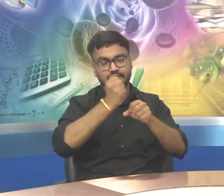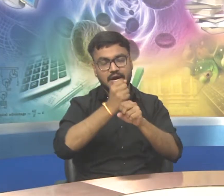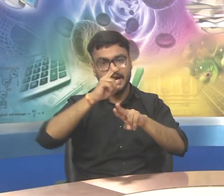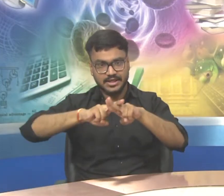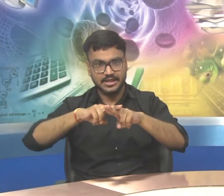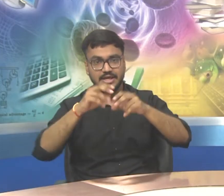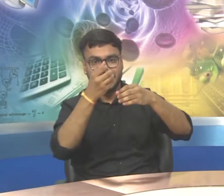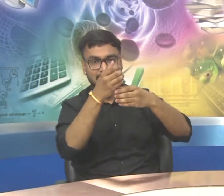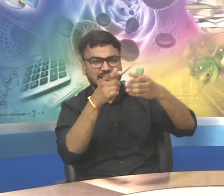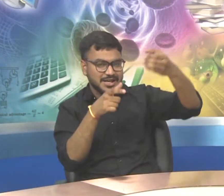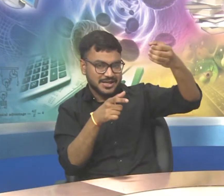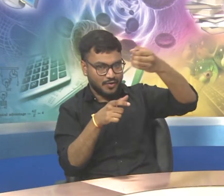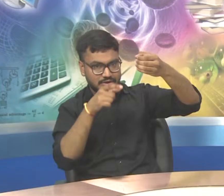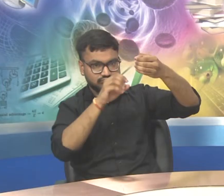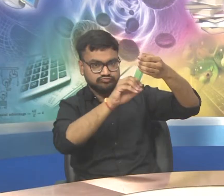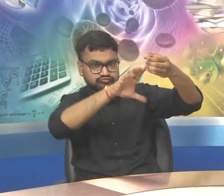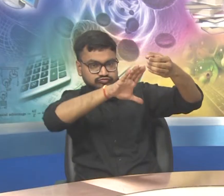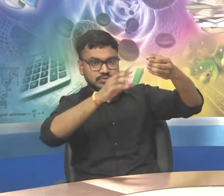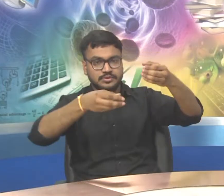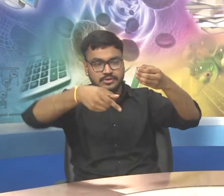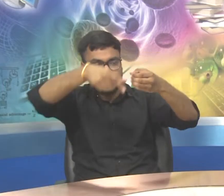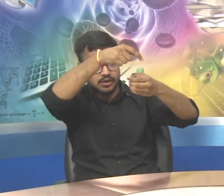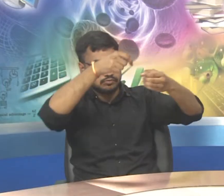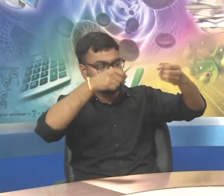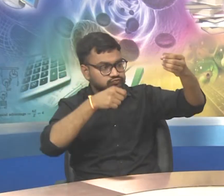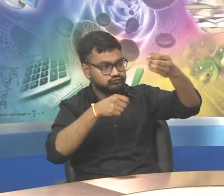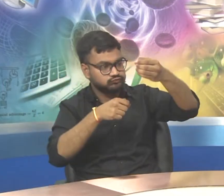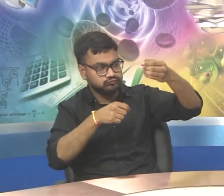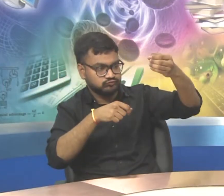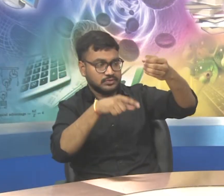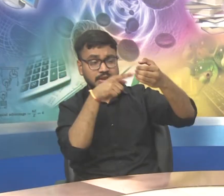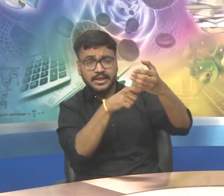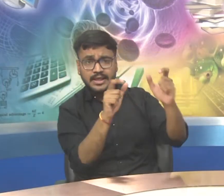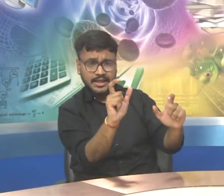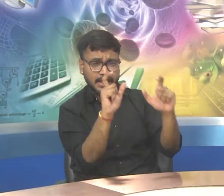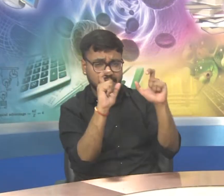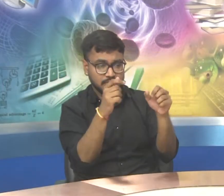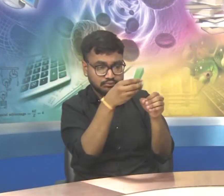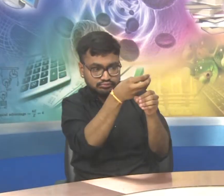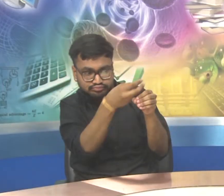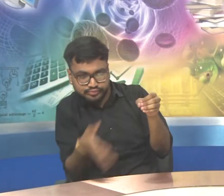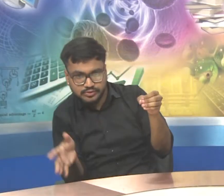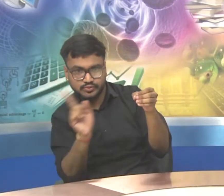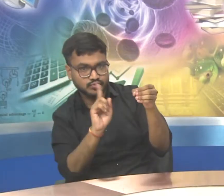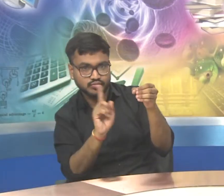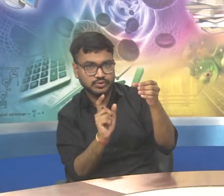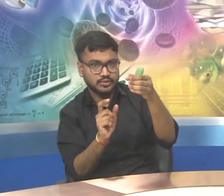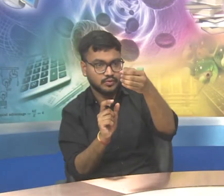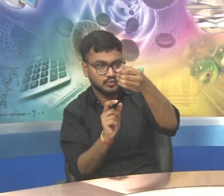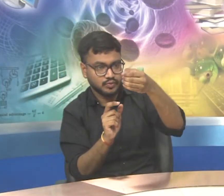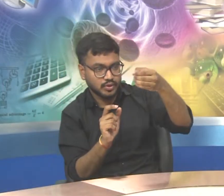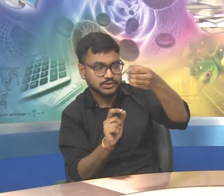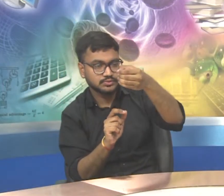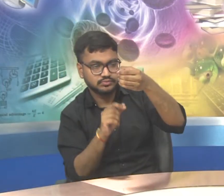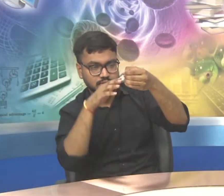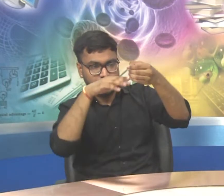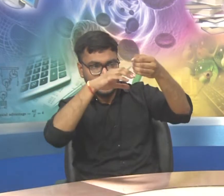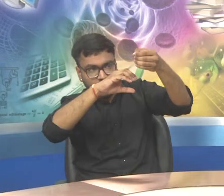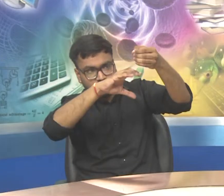and mark on the neck of the graduated flask. Finally, shake the flask carefully to